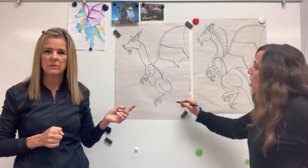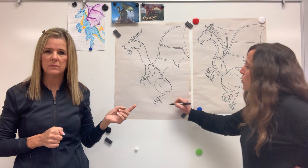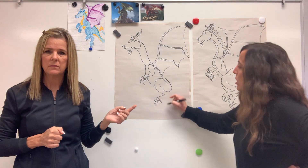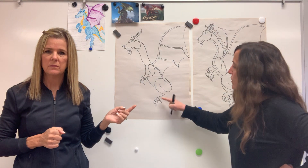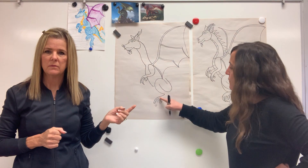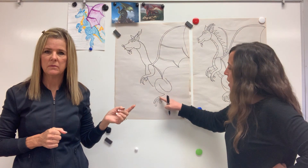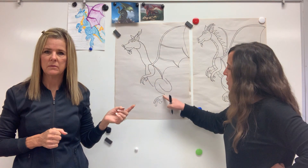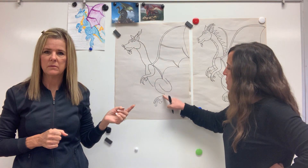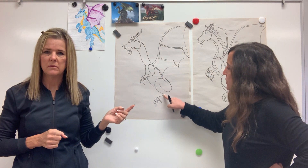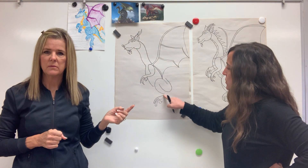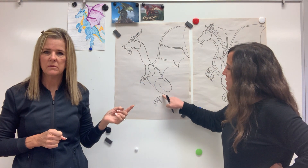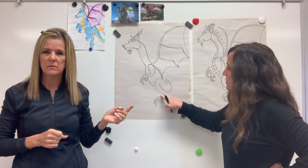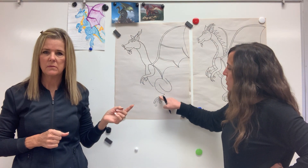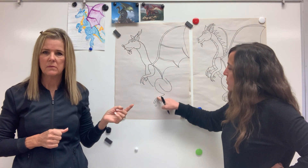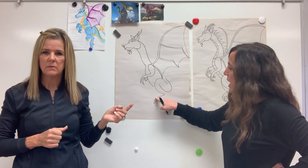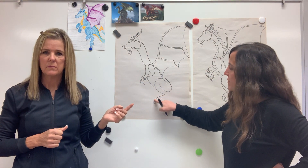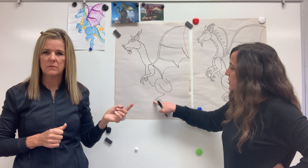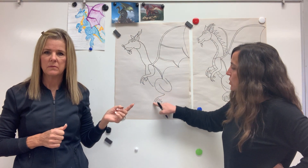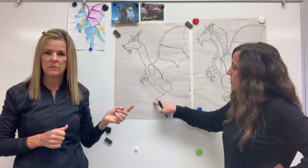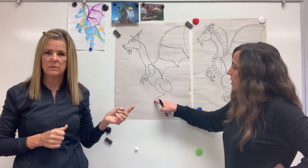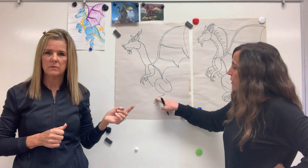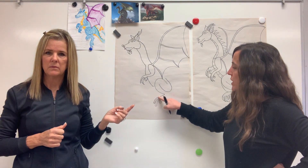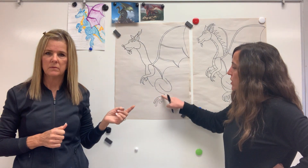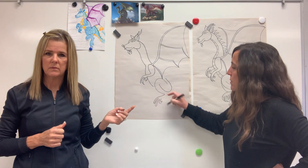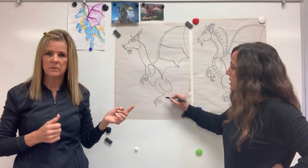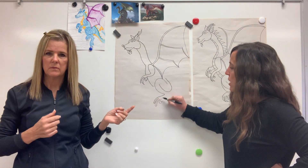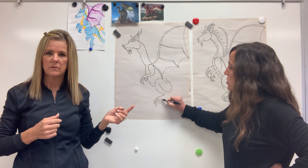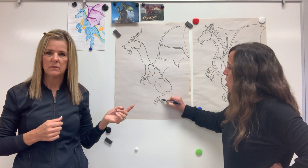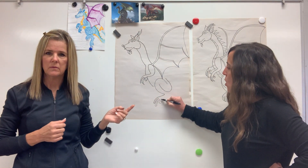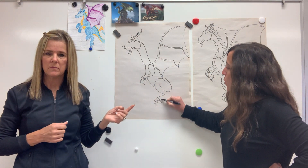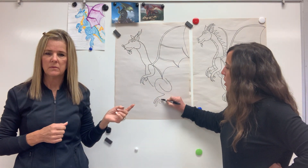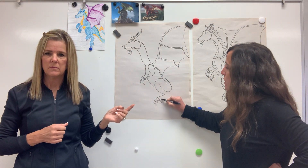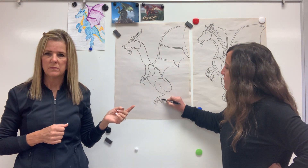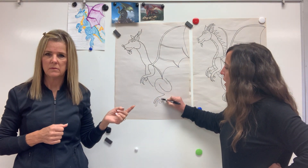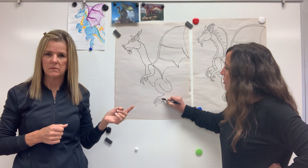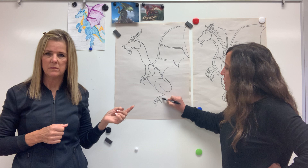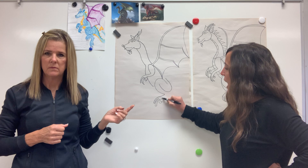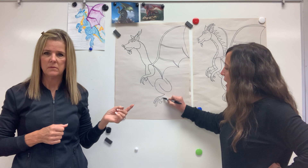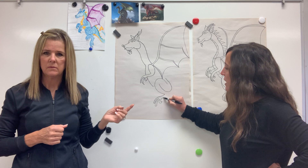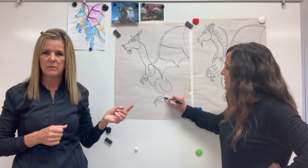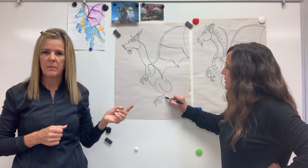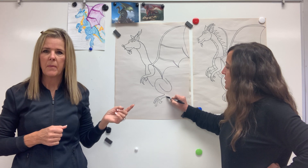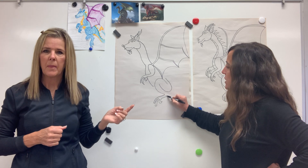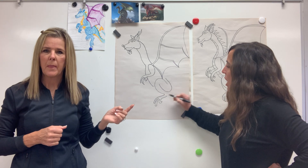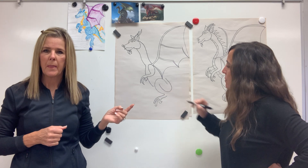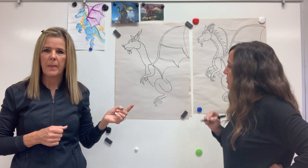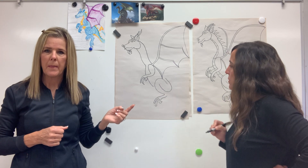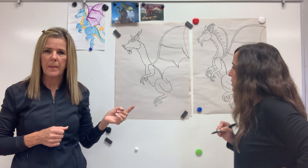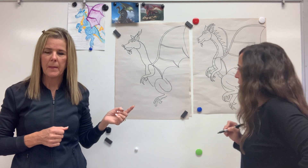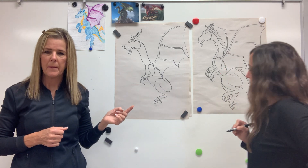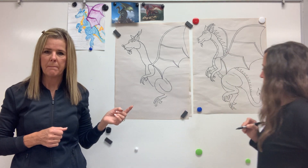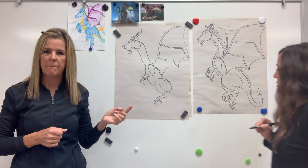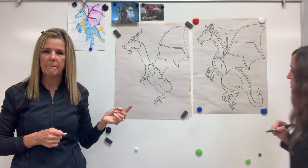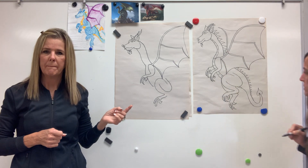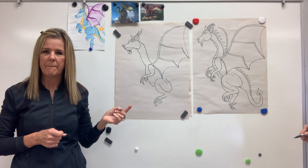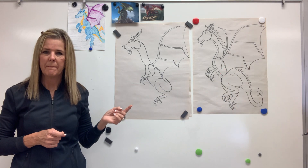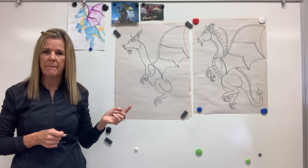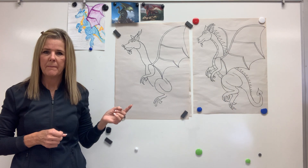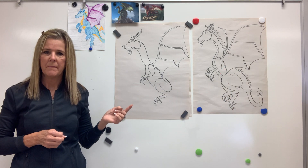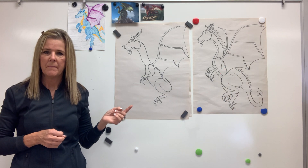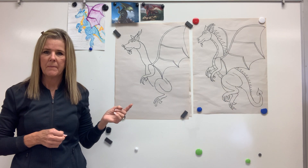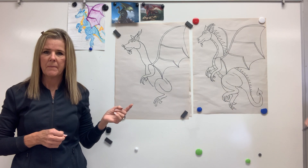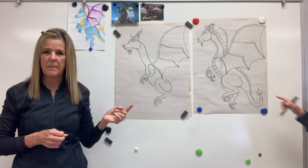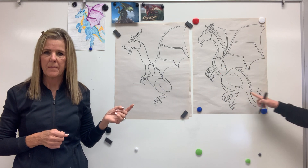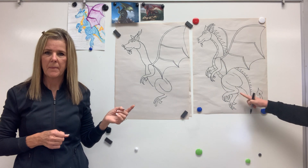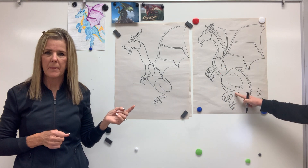And now we're gonna follow, so see where we have this curve line right here coming down? We're gonna follow that and then stop.